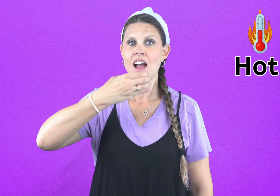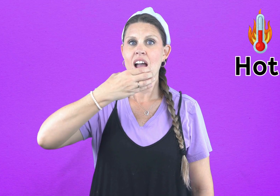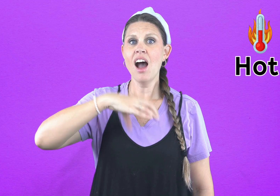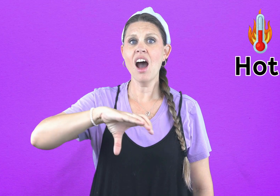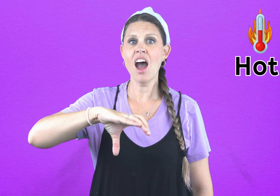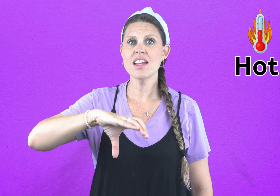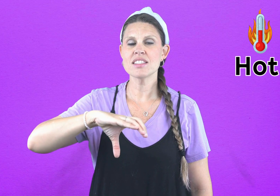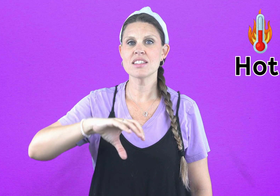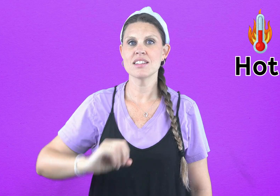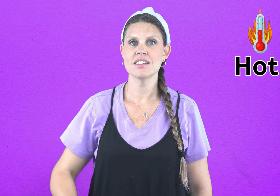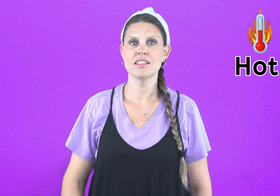Hot,